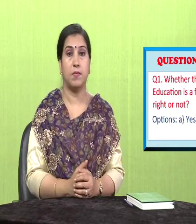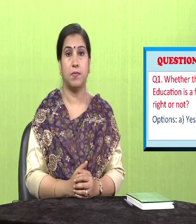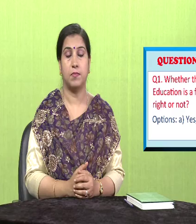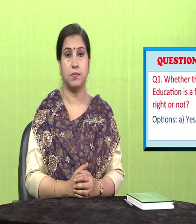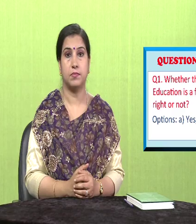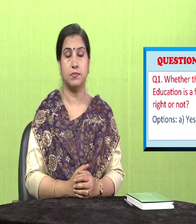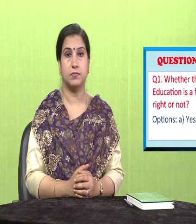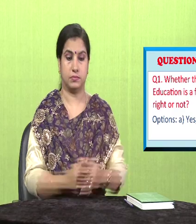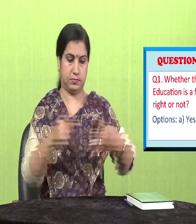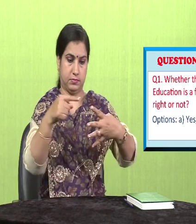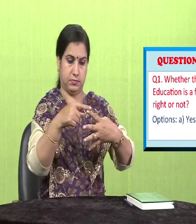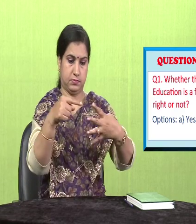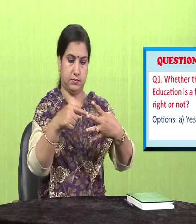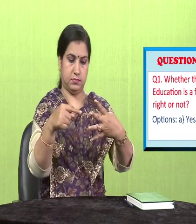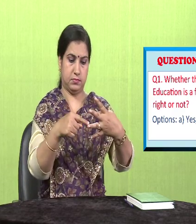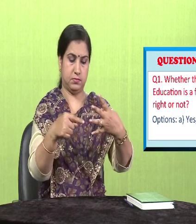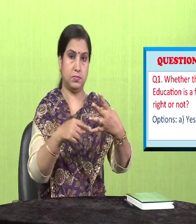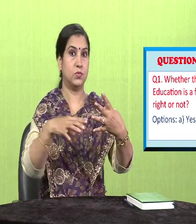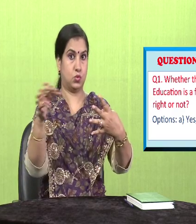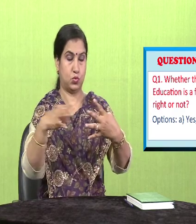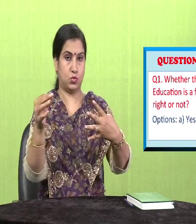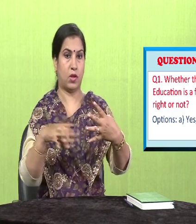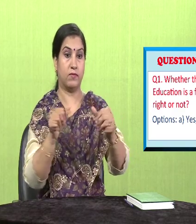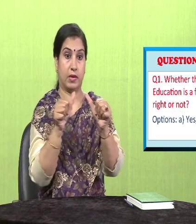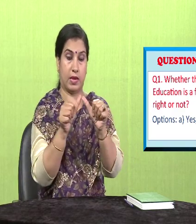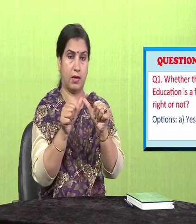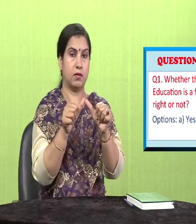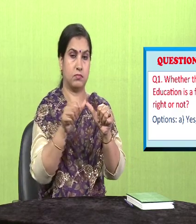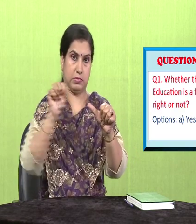The options are A, yes,